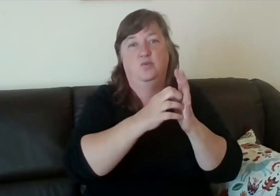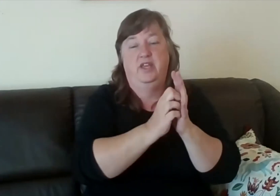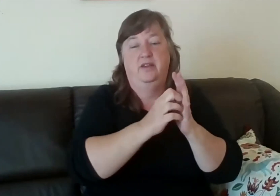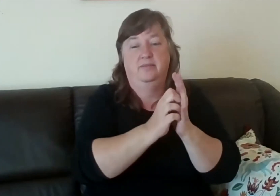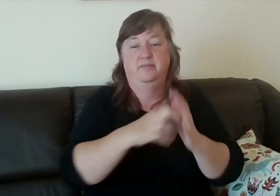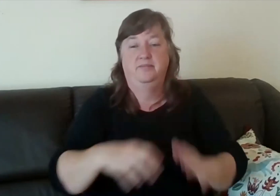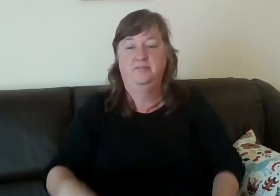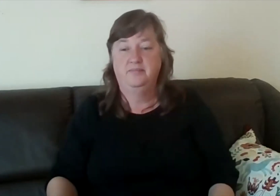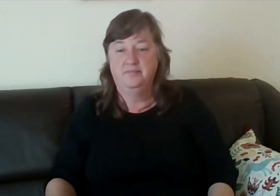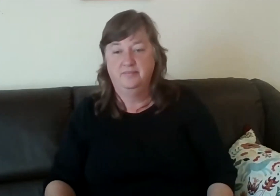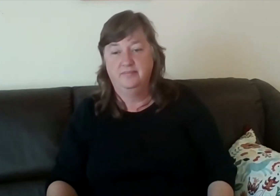weak.